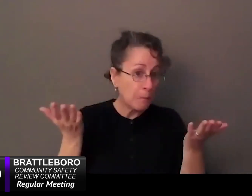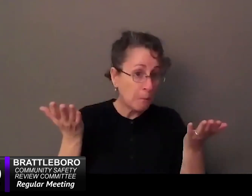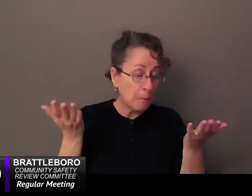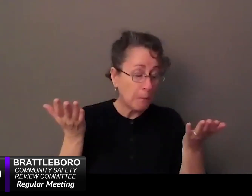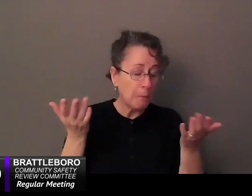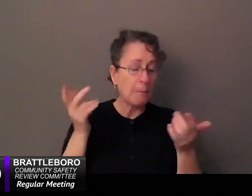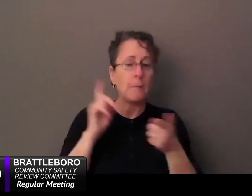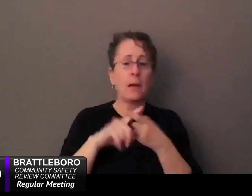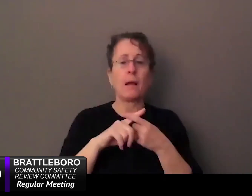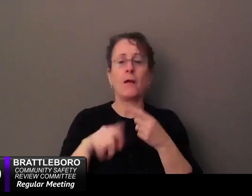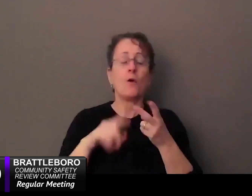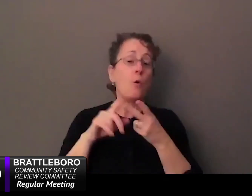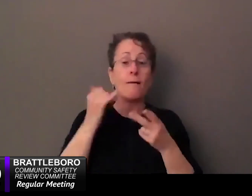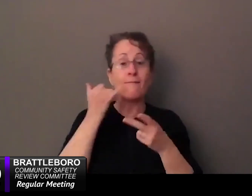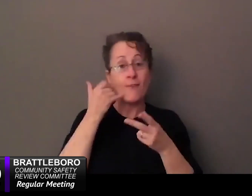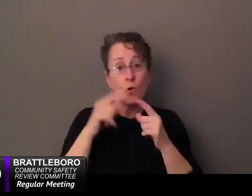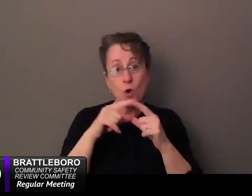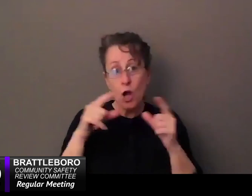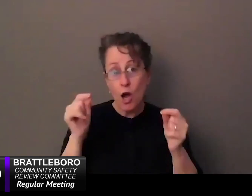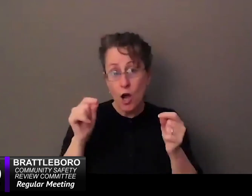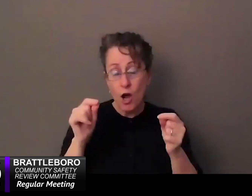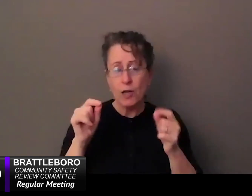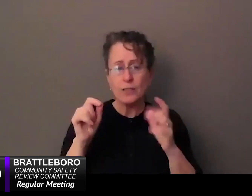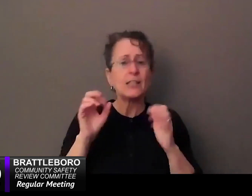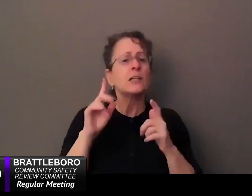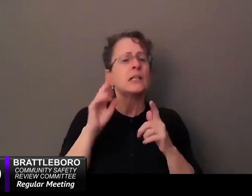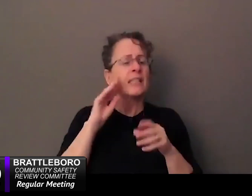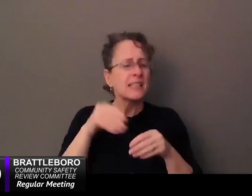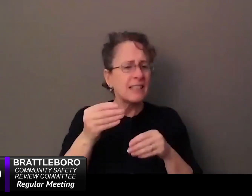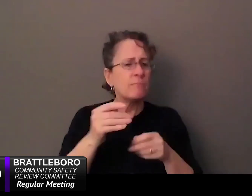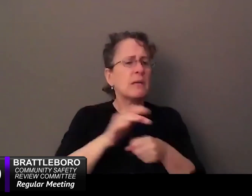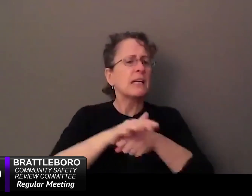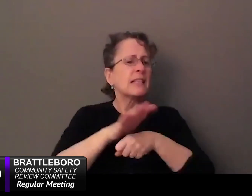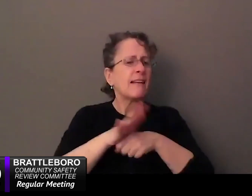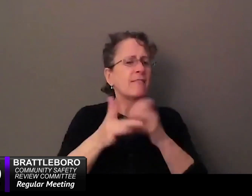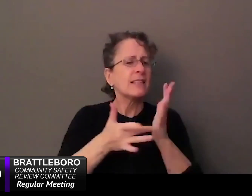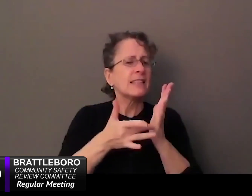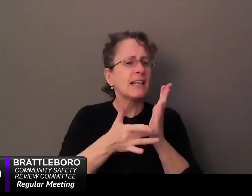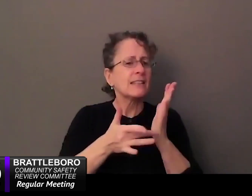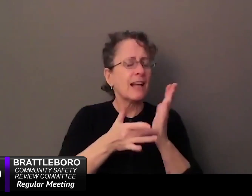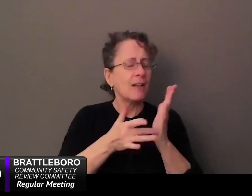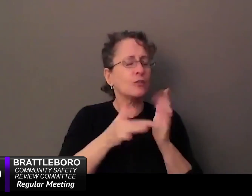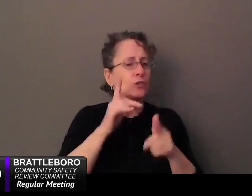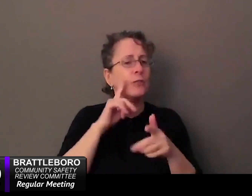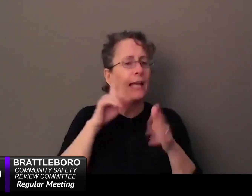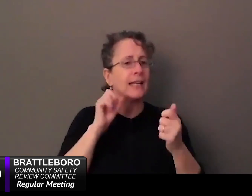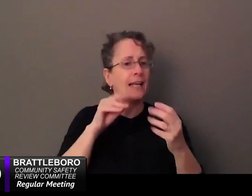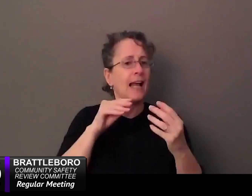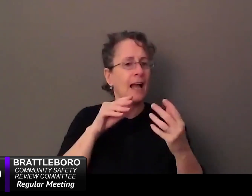know, some way that we can give somebody just enough technology that they can share their experience with us.